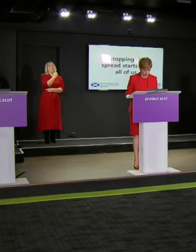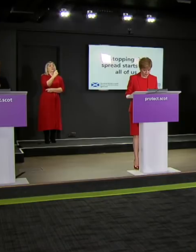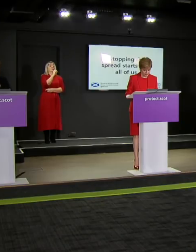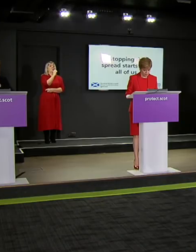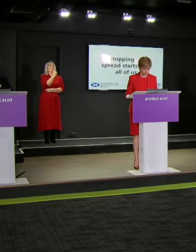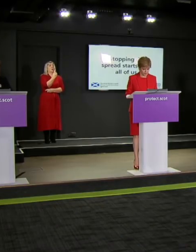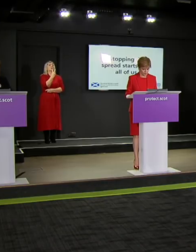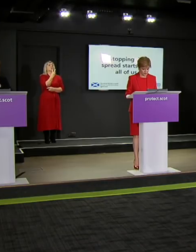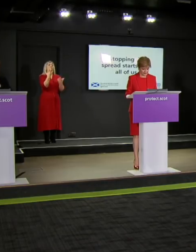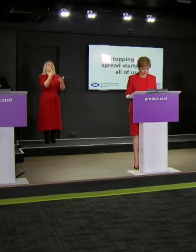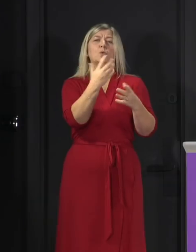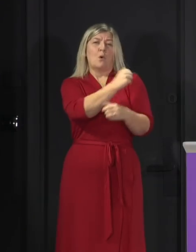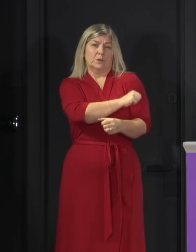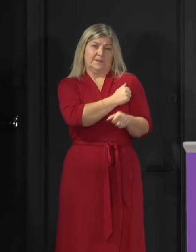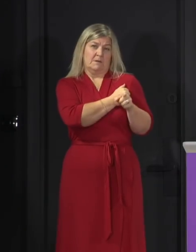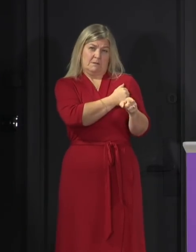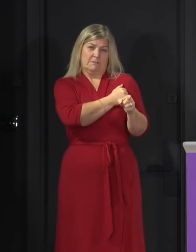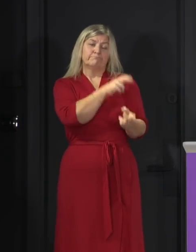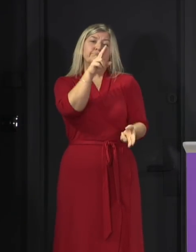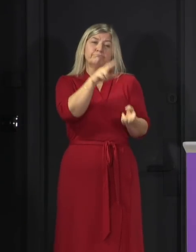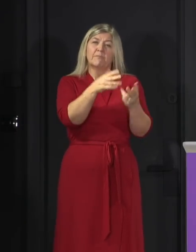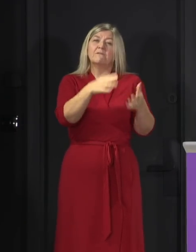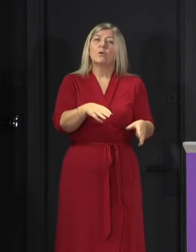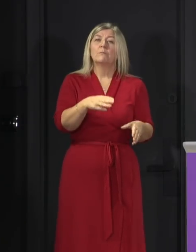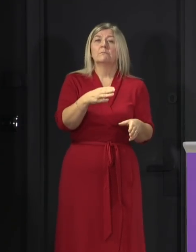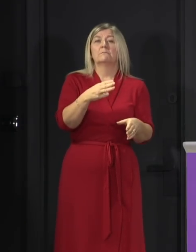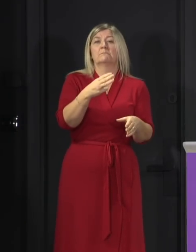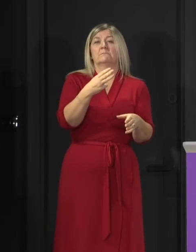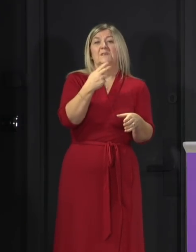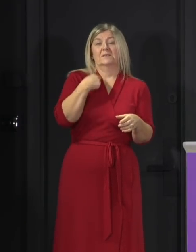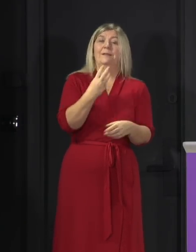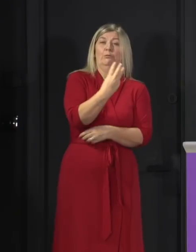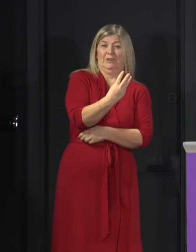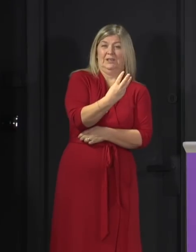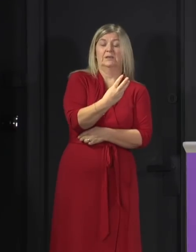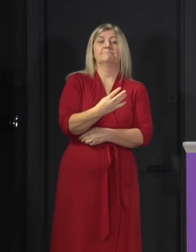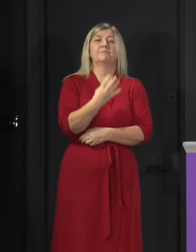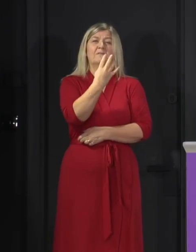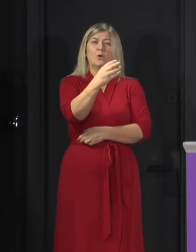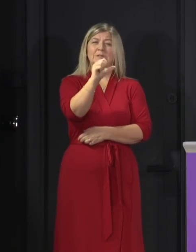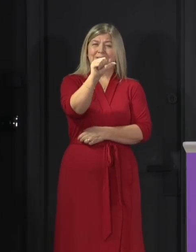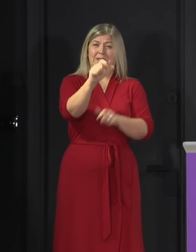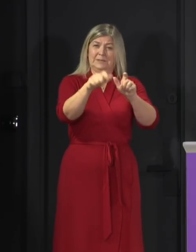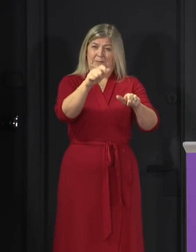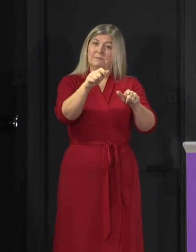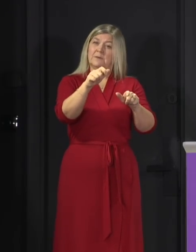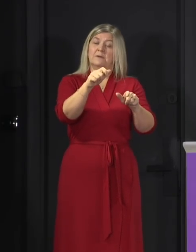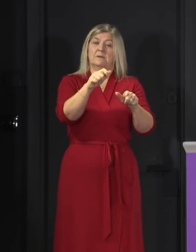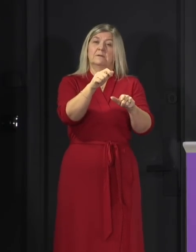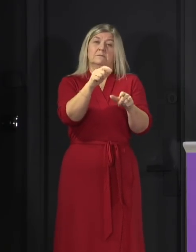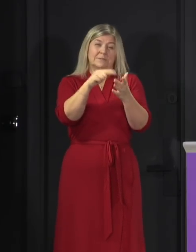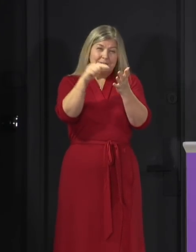people currently in hospital, which is a decrease of 3 from yesterday, and 46 people are in intensive care. That's 1 fewer than